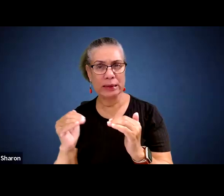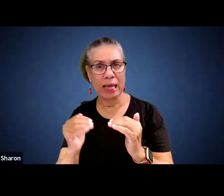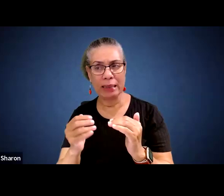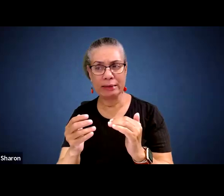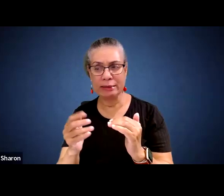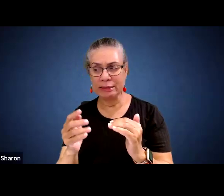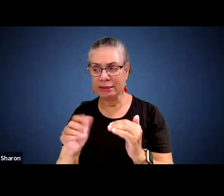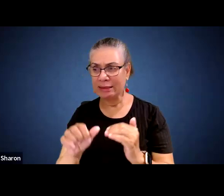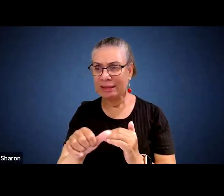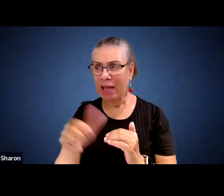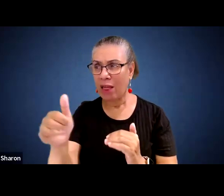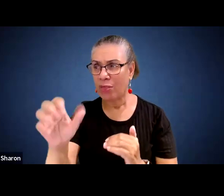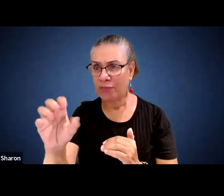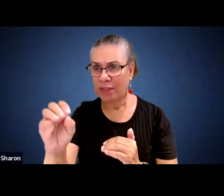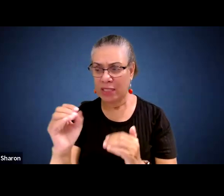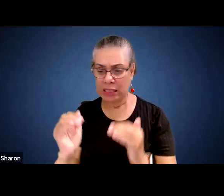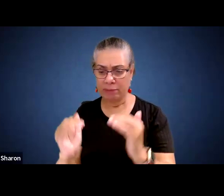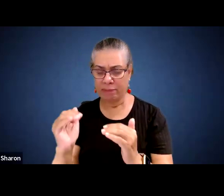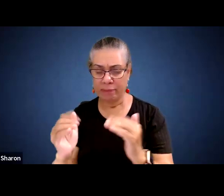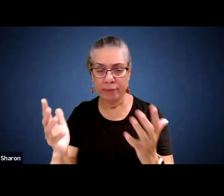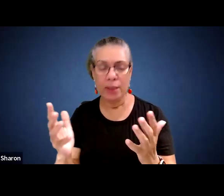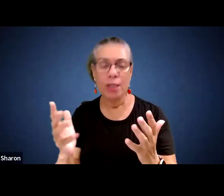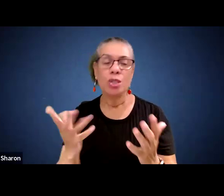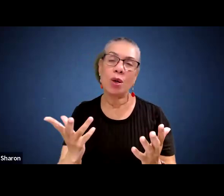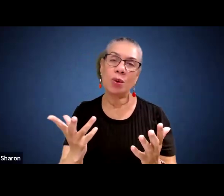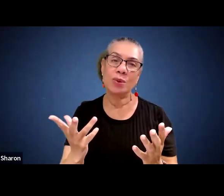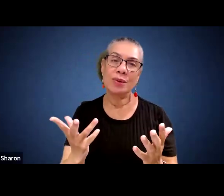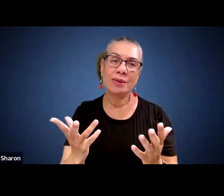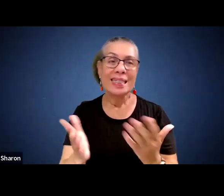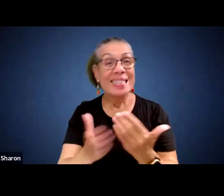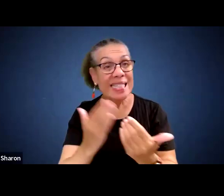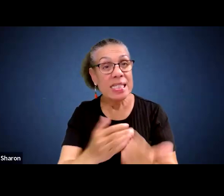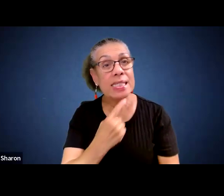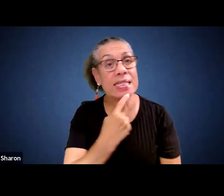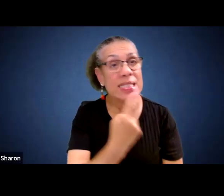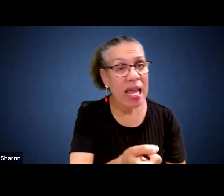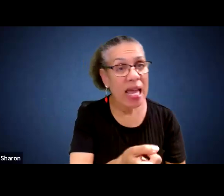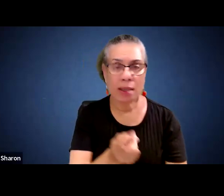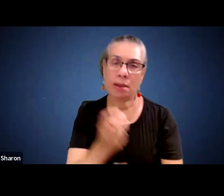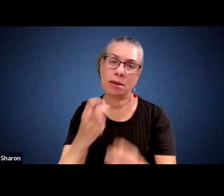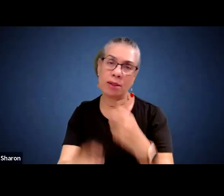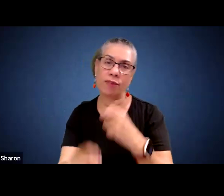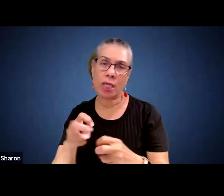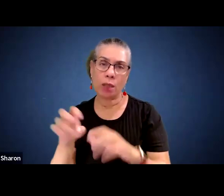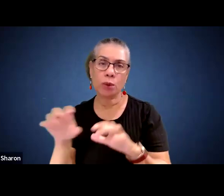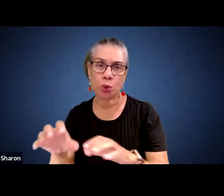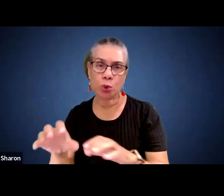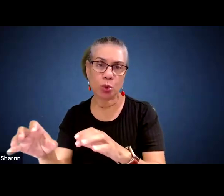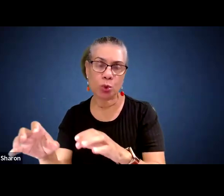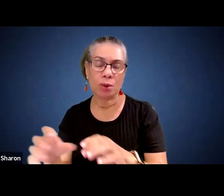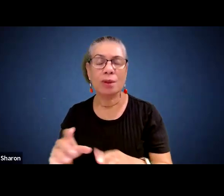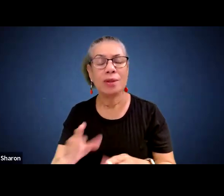50. So easier said than done, but there is a little rationale